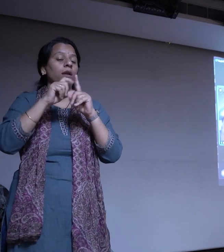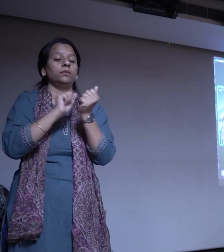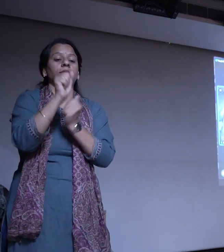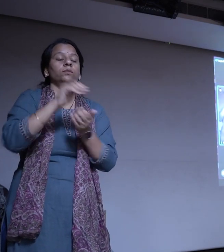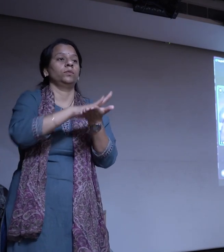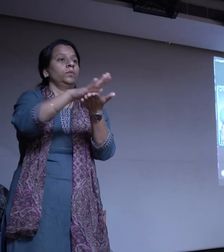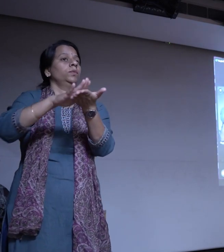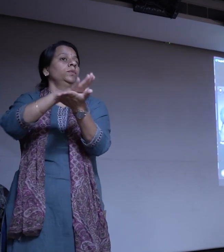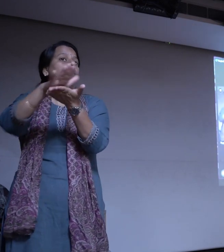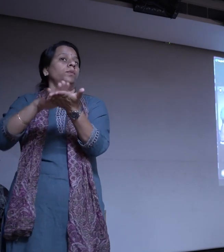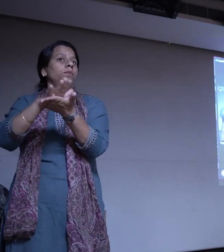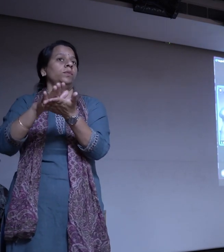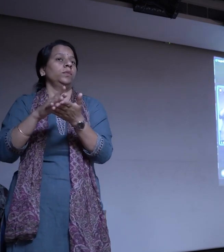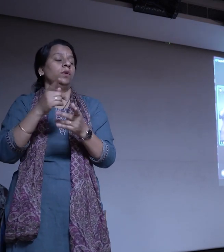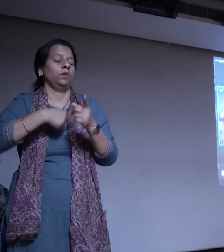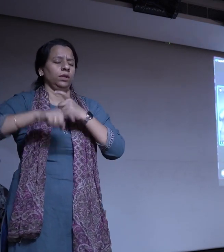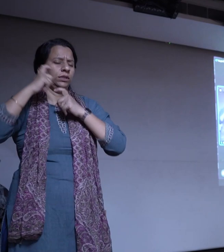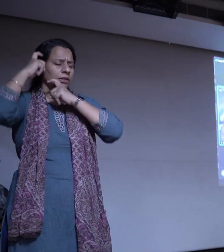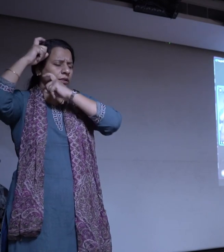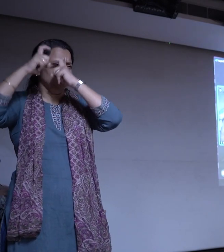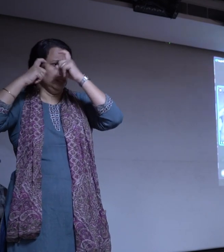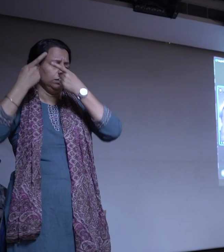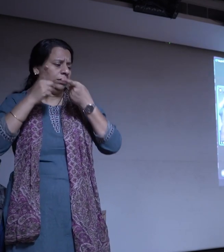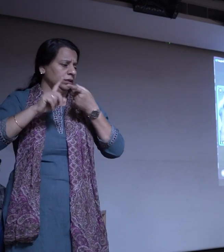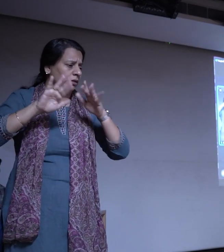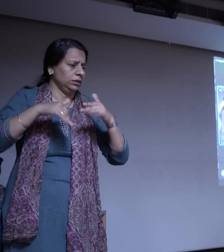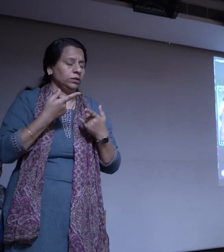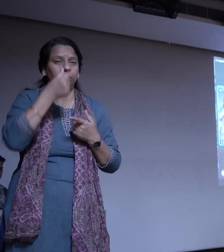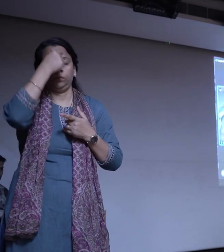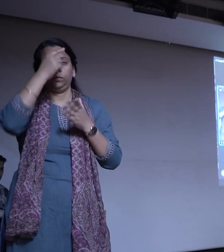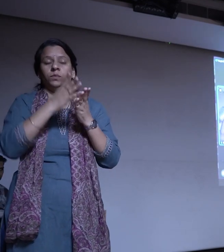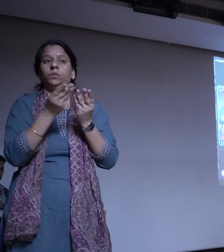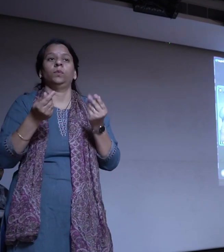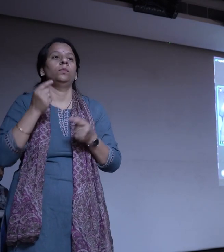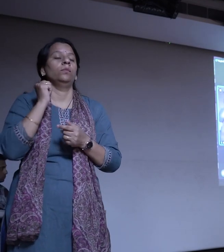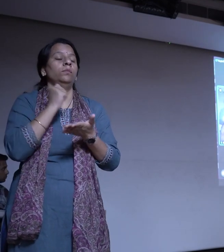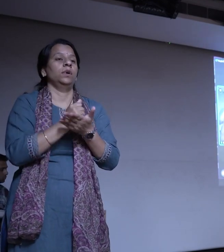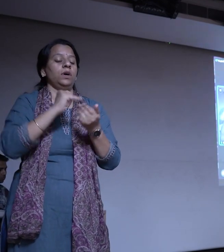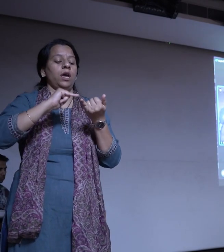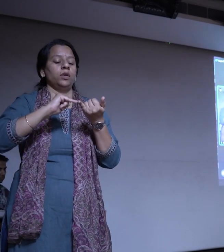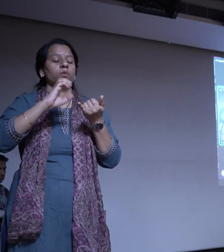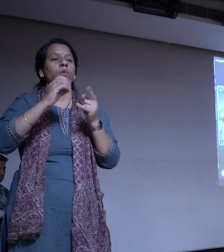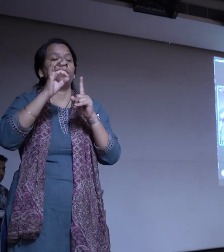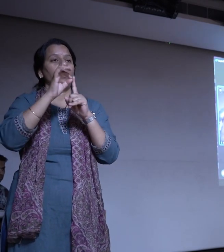states so we have been very conscious of these sop